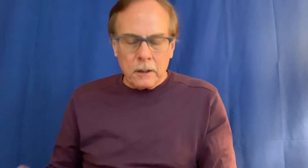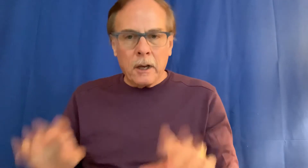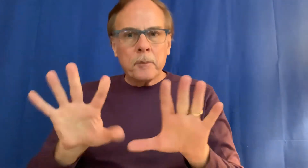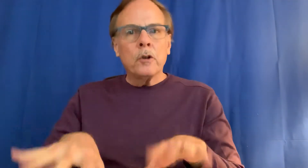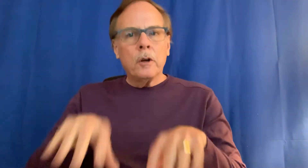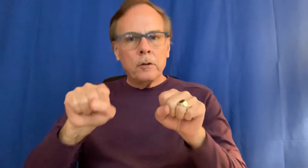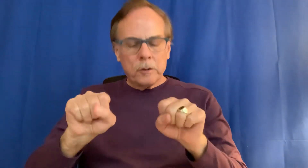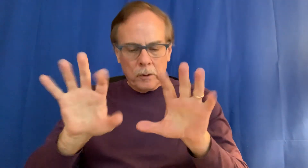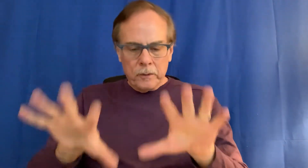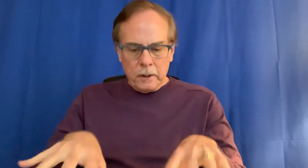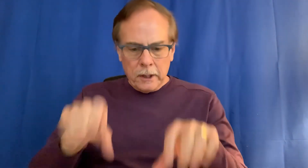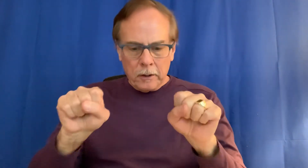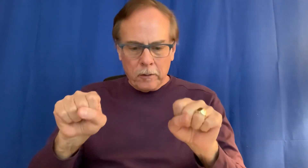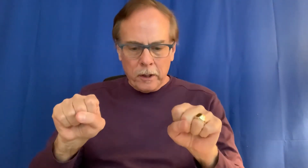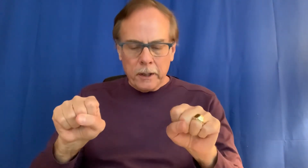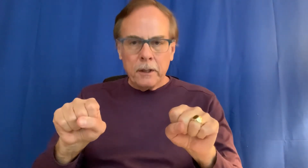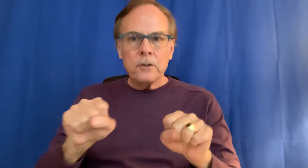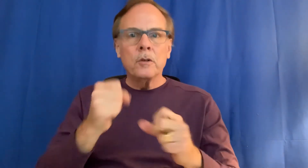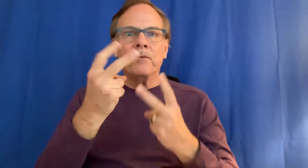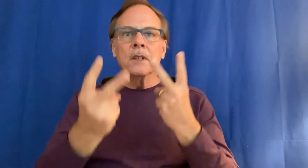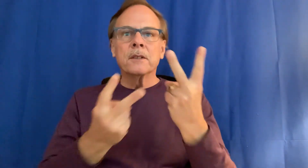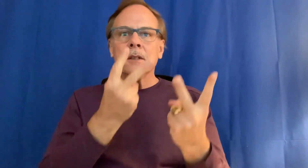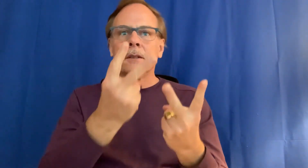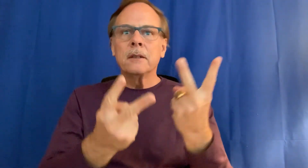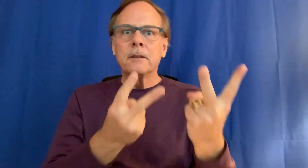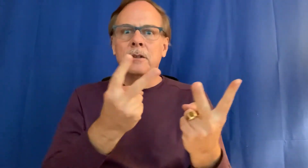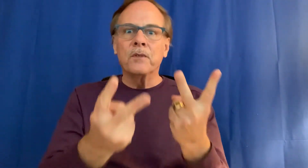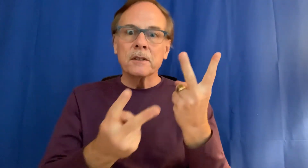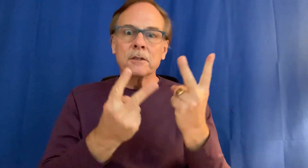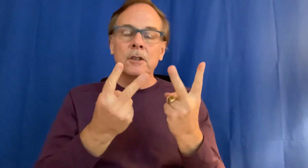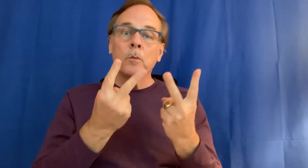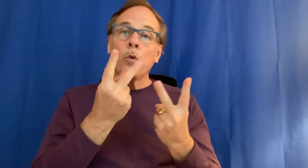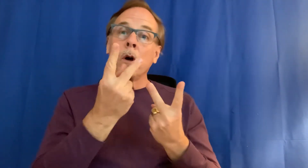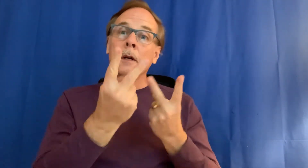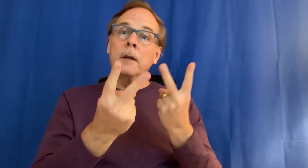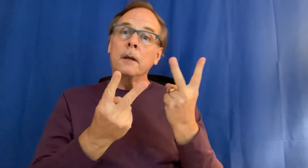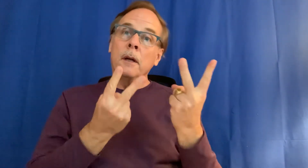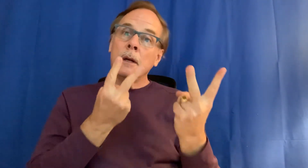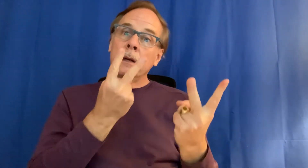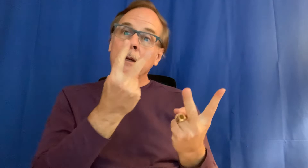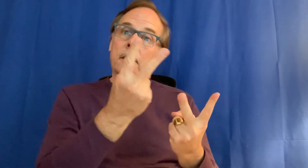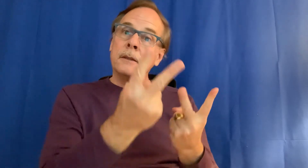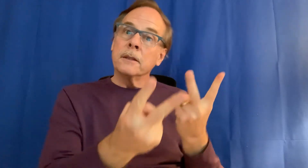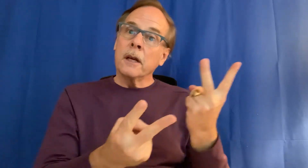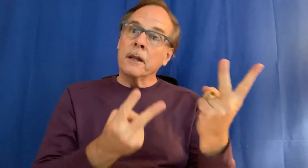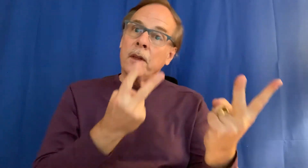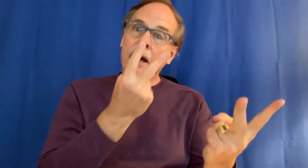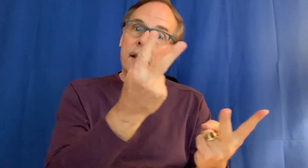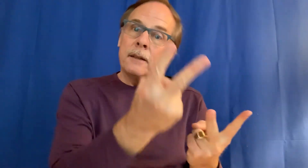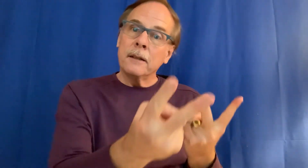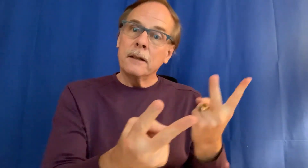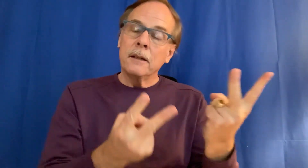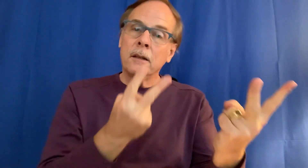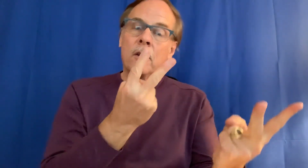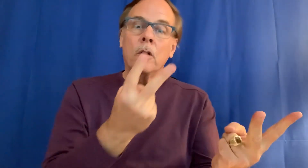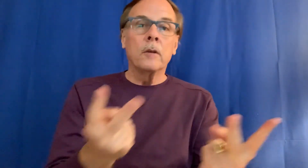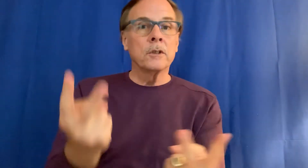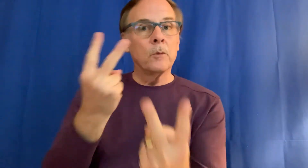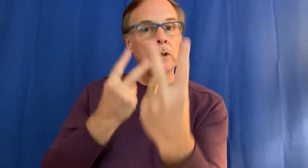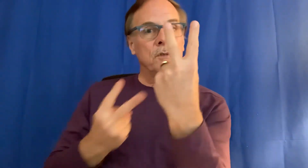Adopt or host, we've done that already. To visit someone, it's like that. If someone's